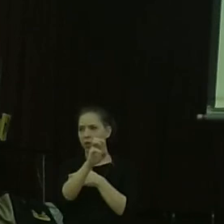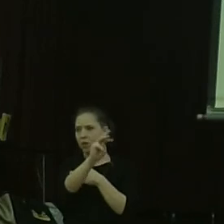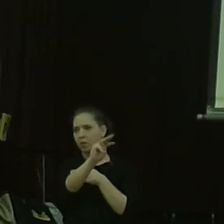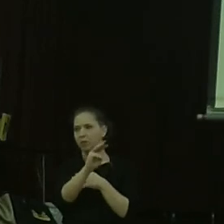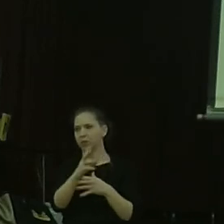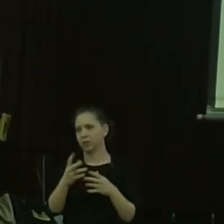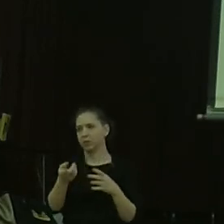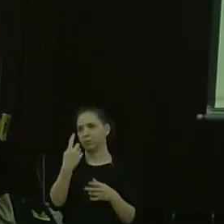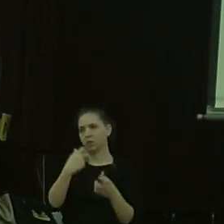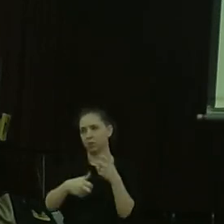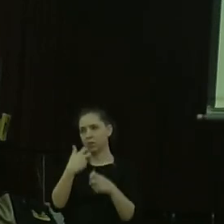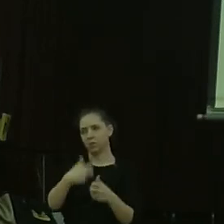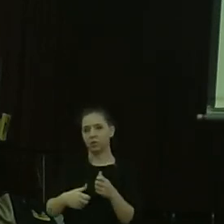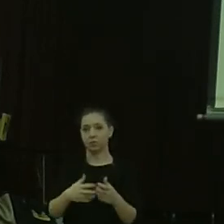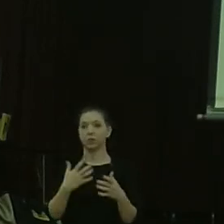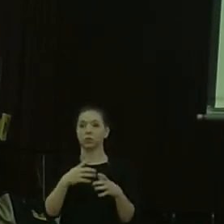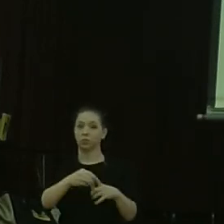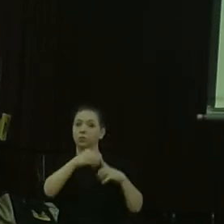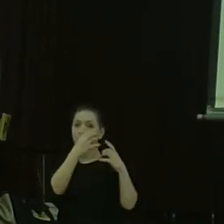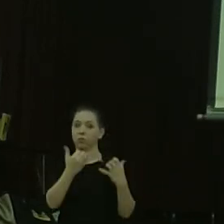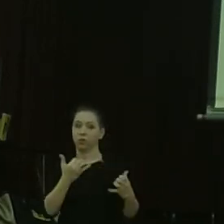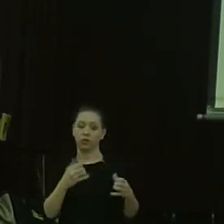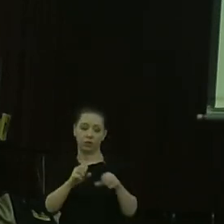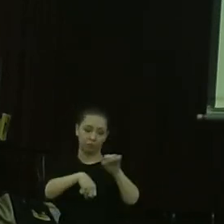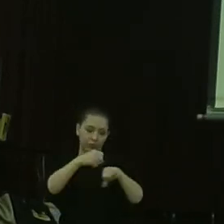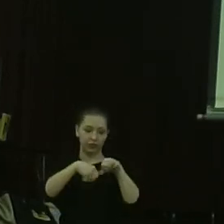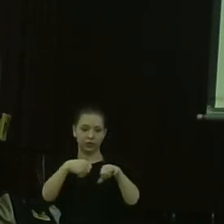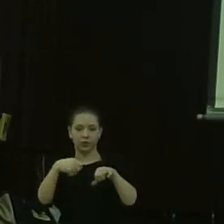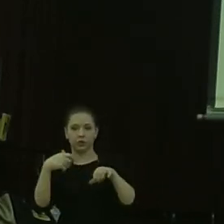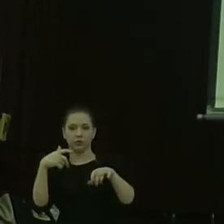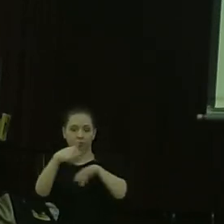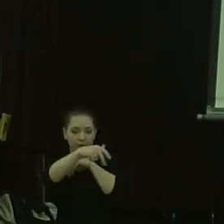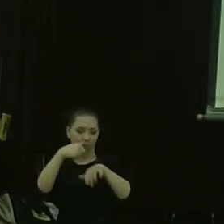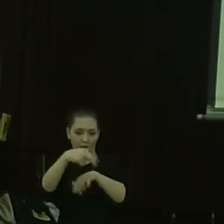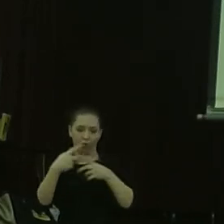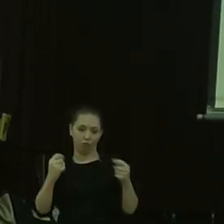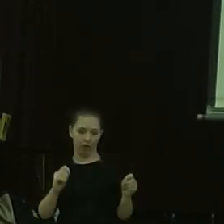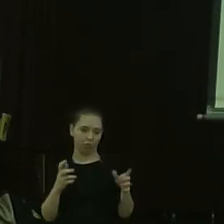to the issue. Okay. Especially if the pedestrians and bikes tend to cross. Now there's businesses across there, so.